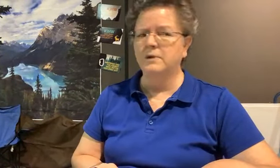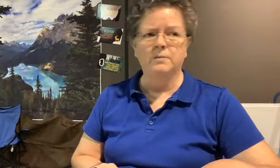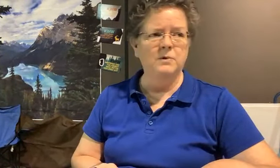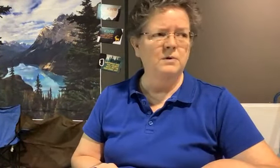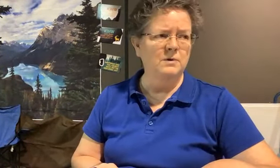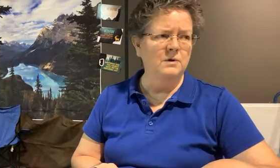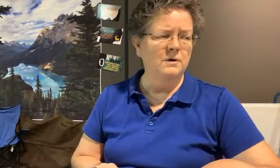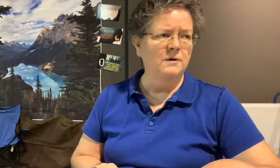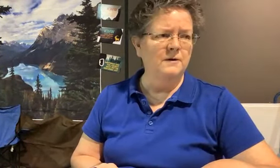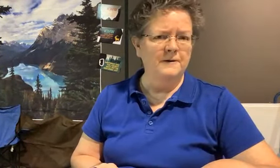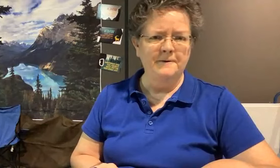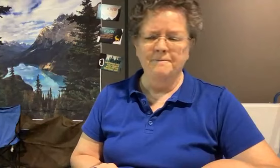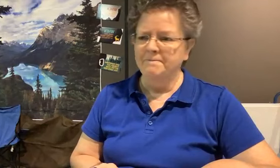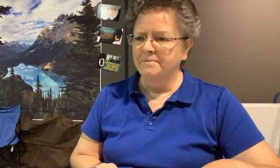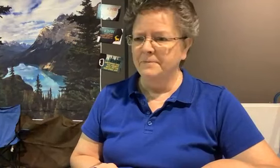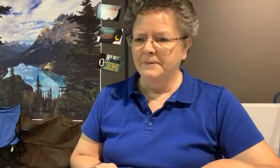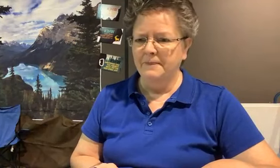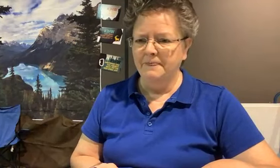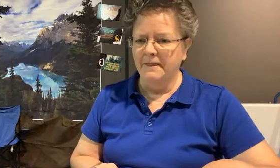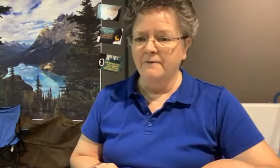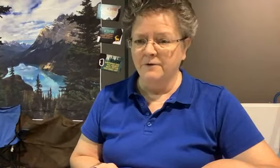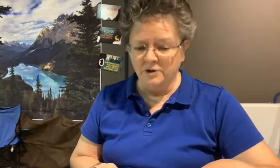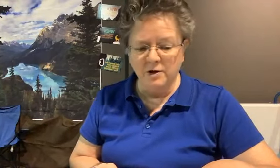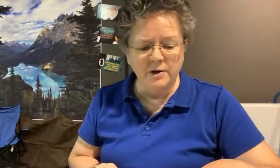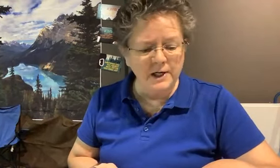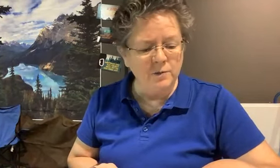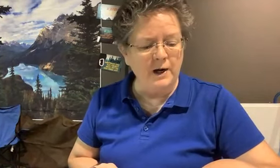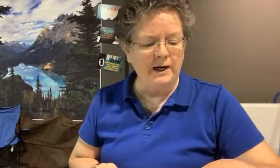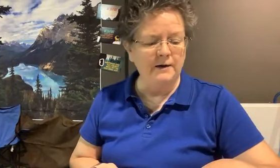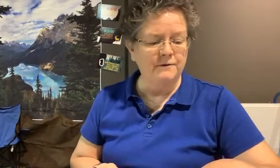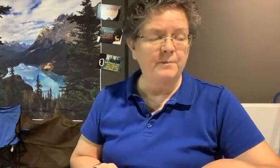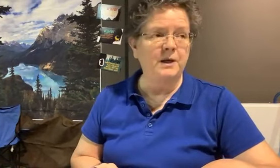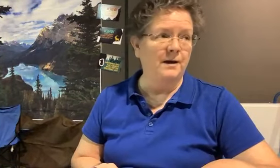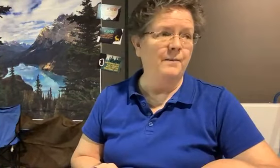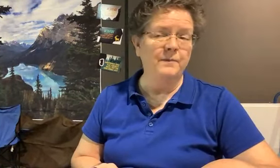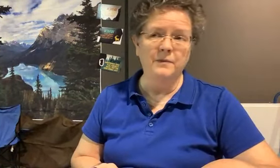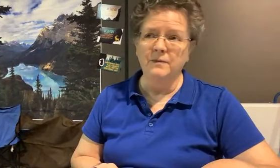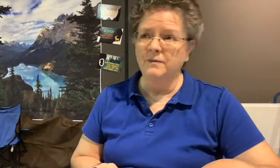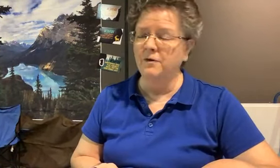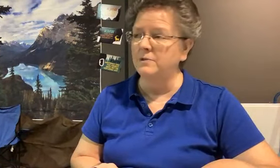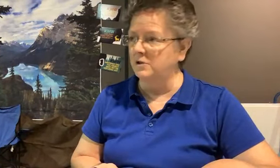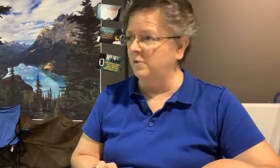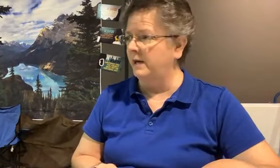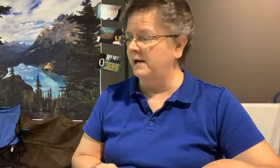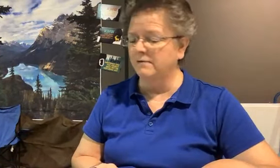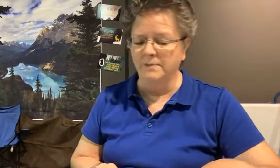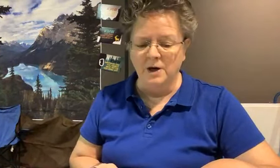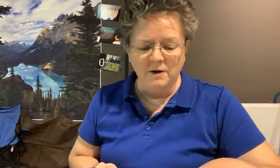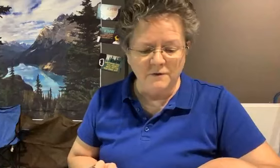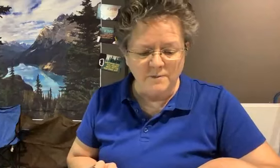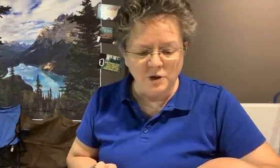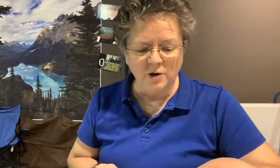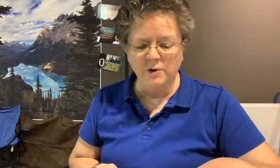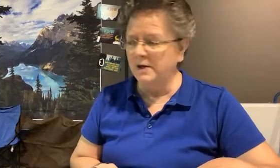them? They've turned away. For turning away from him, from disobeying, from turning